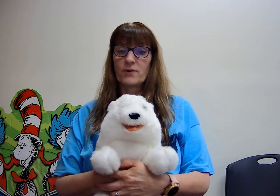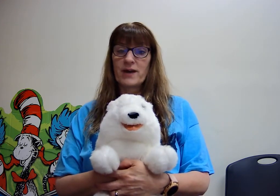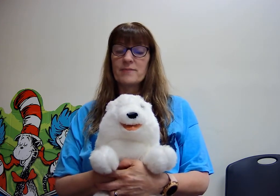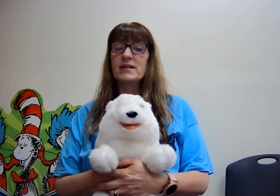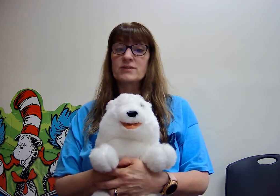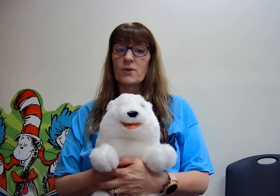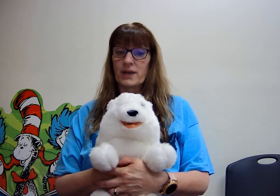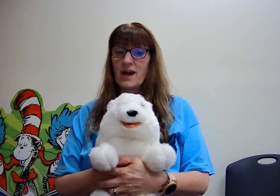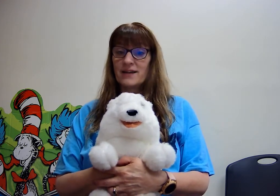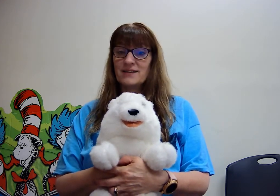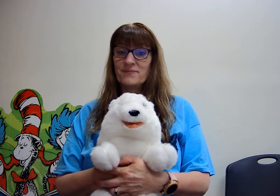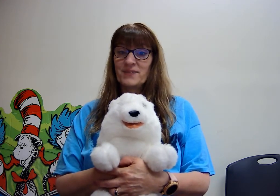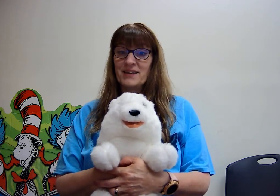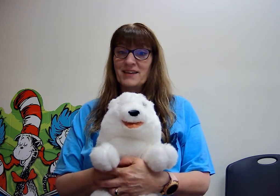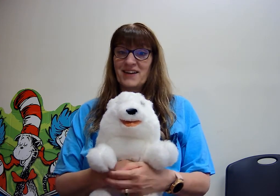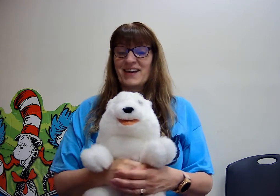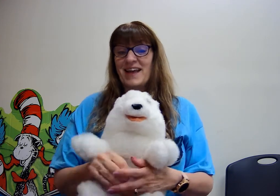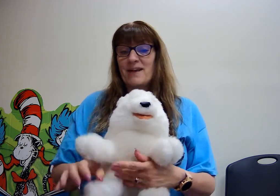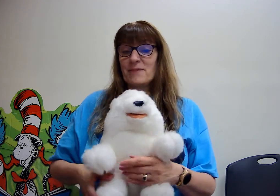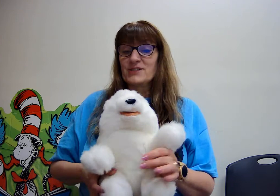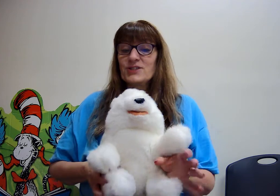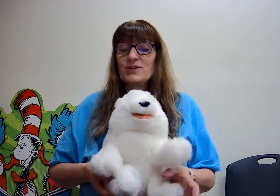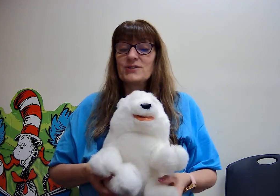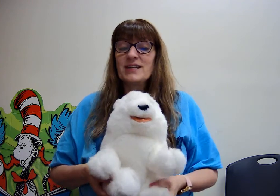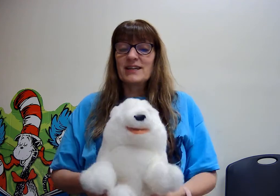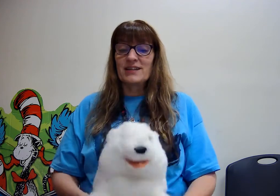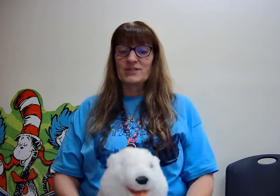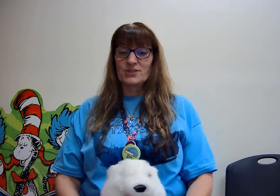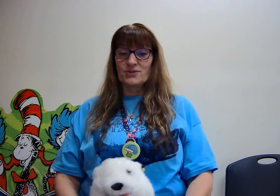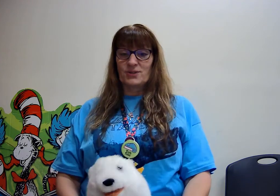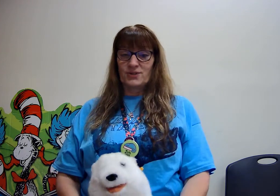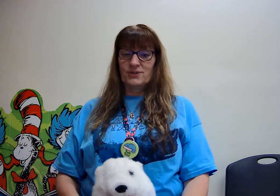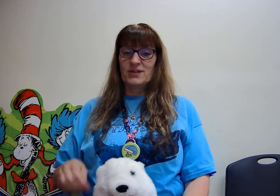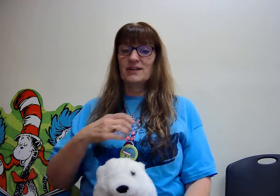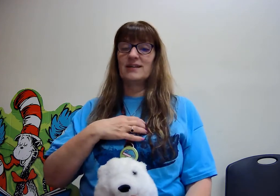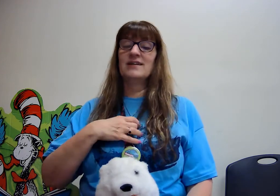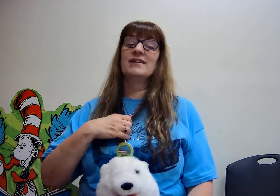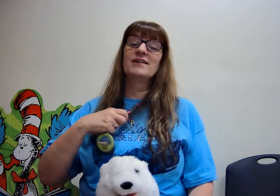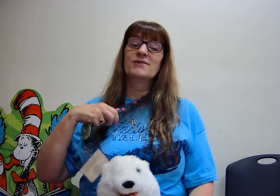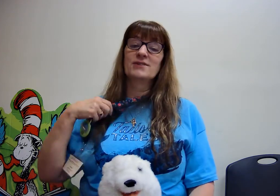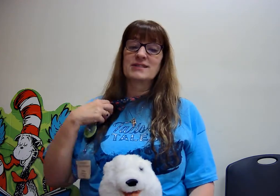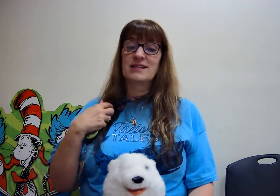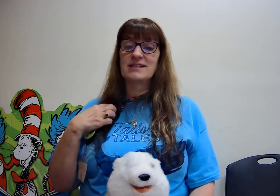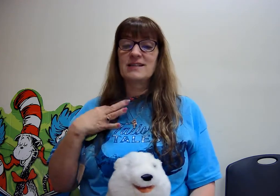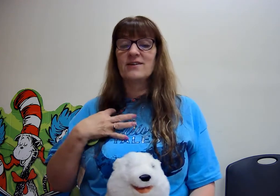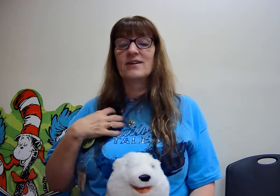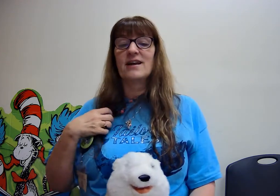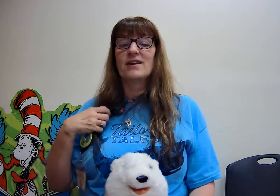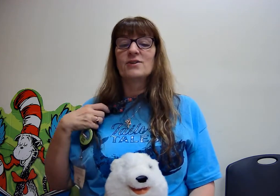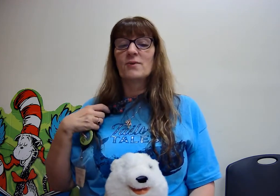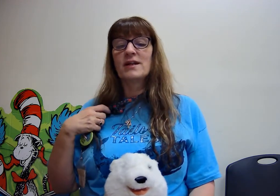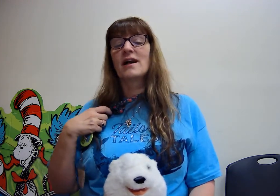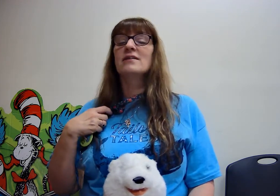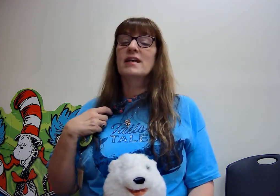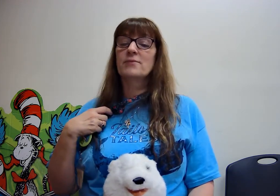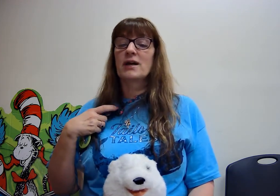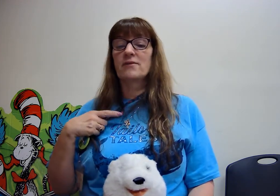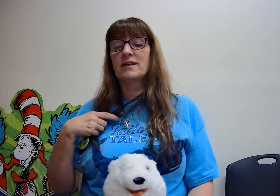program is going on. All right, and my shirt can show you what it says here. The one at our library right now